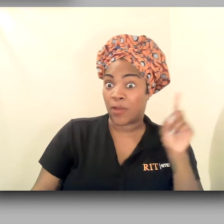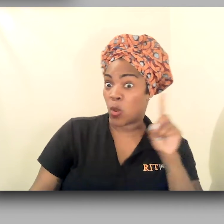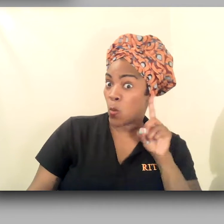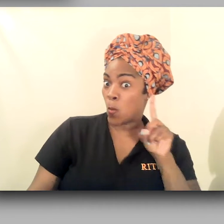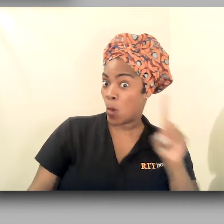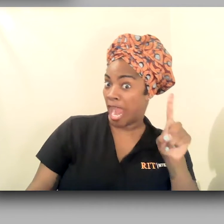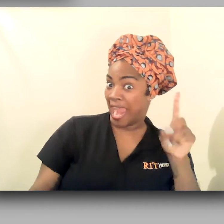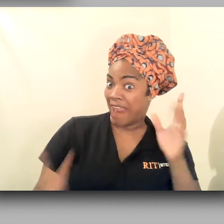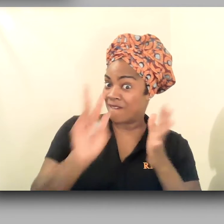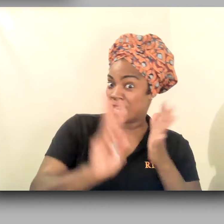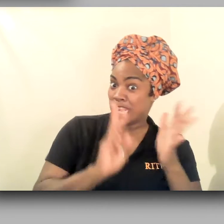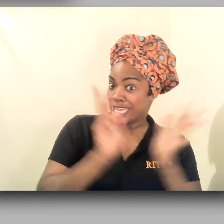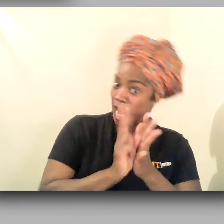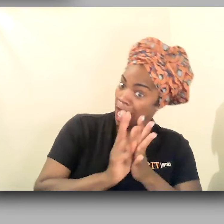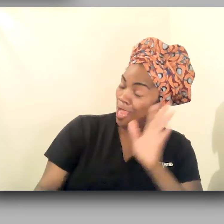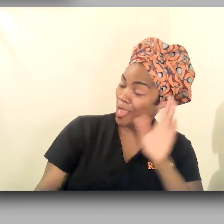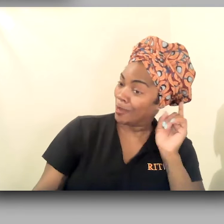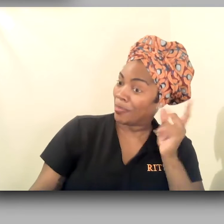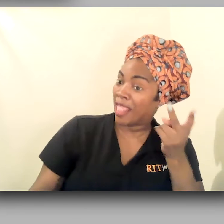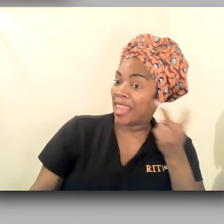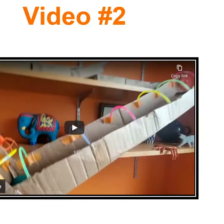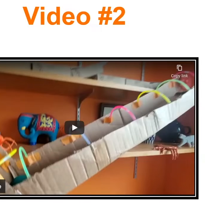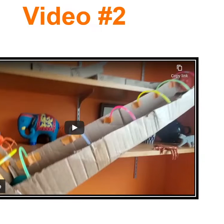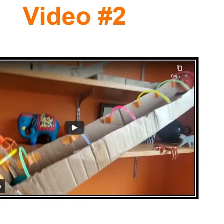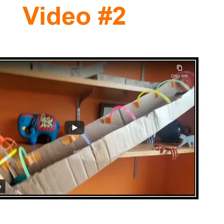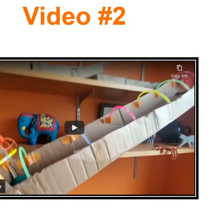Oh, number one, video one.